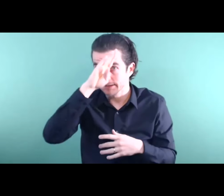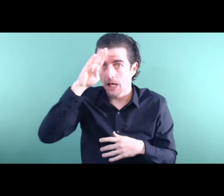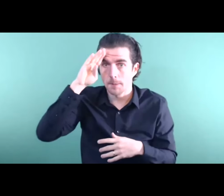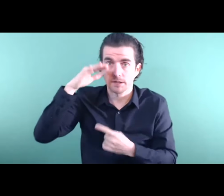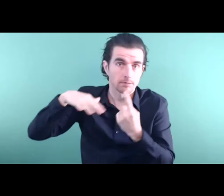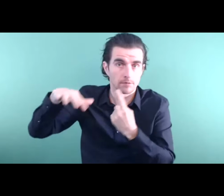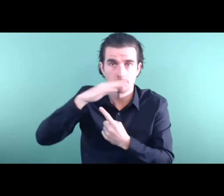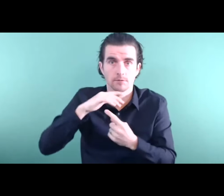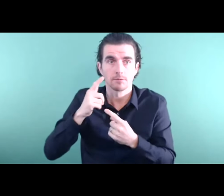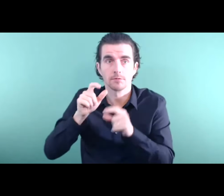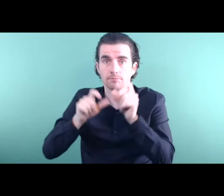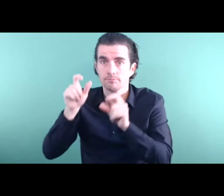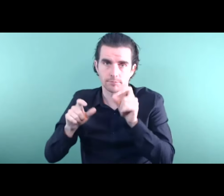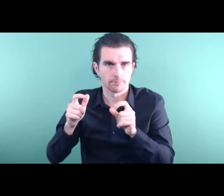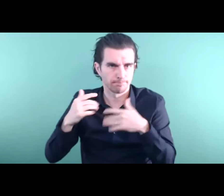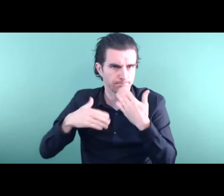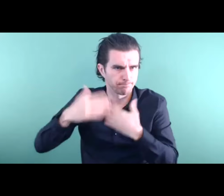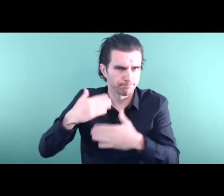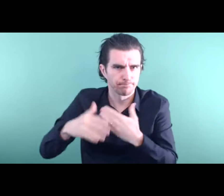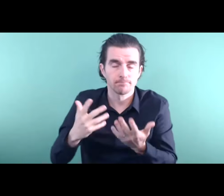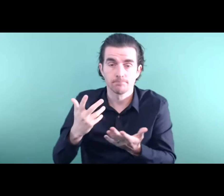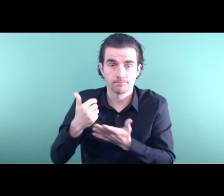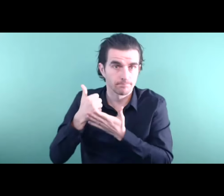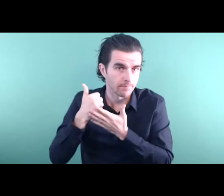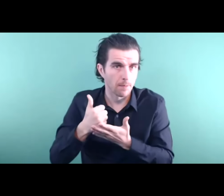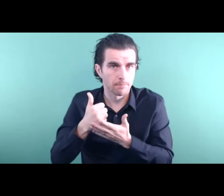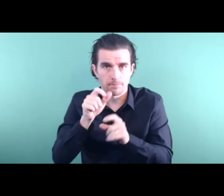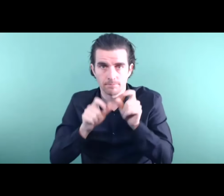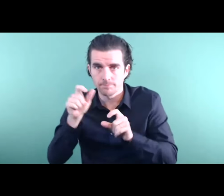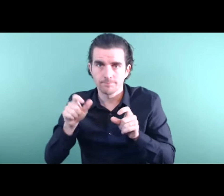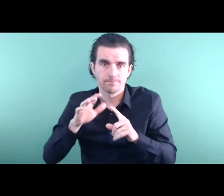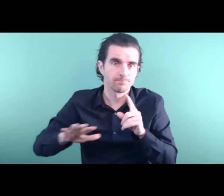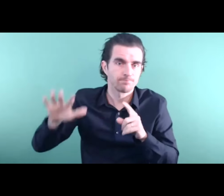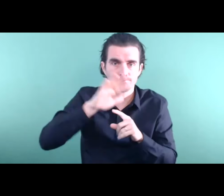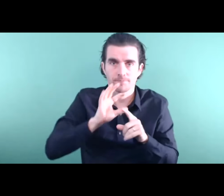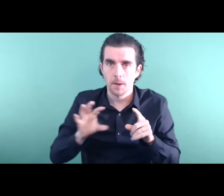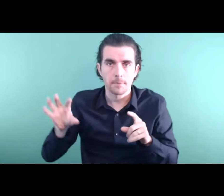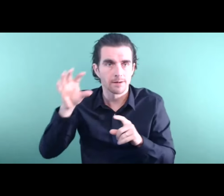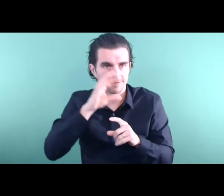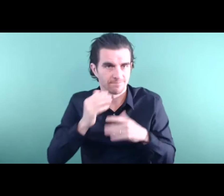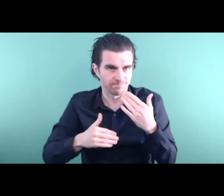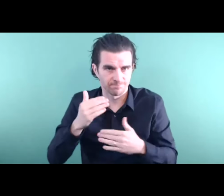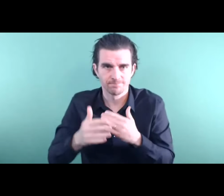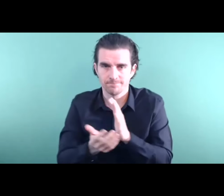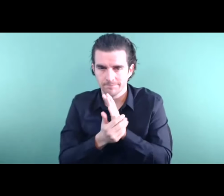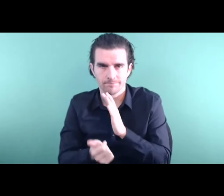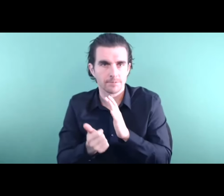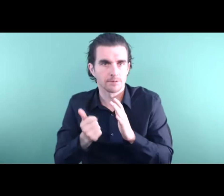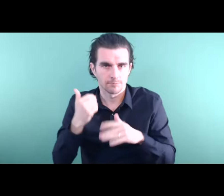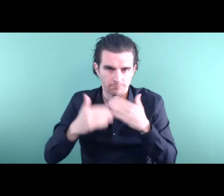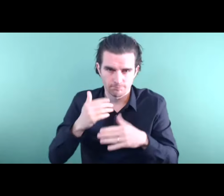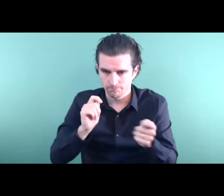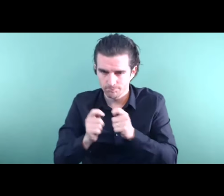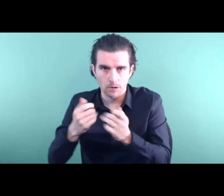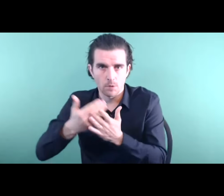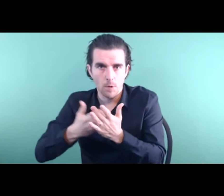employment, education, and social protection. In those reports, since 2010 and 2020,